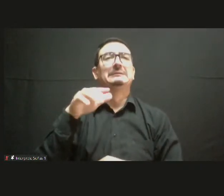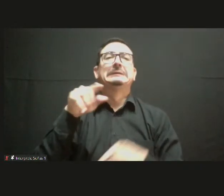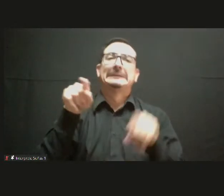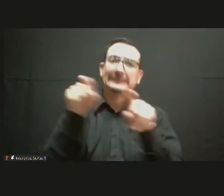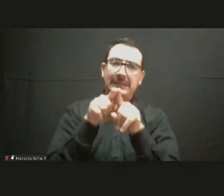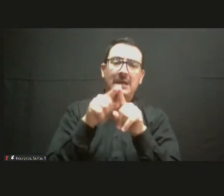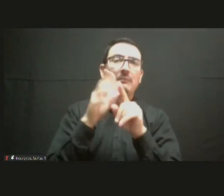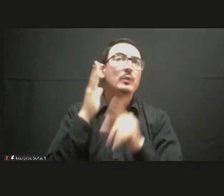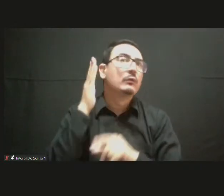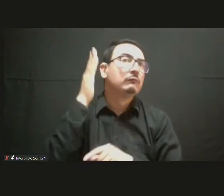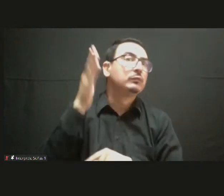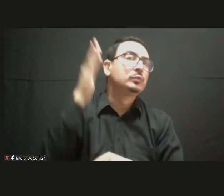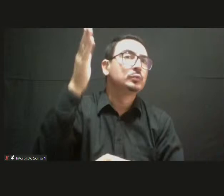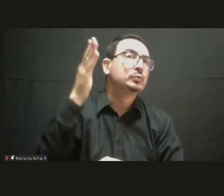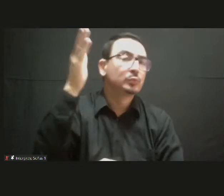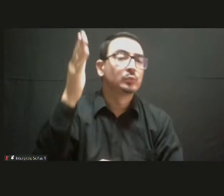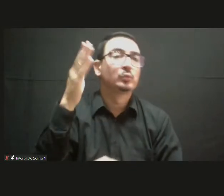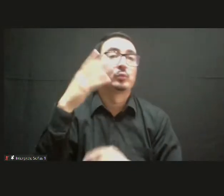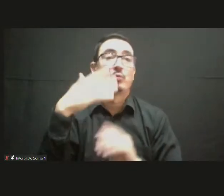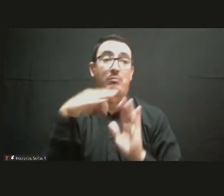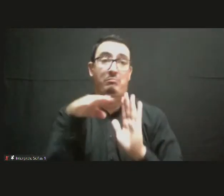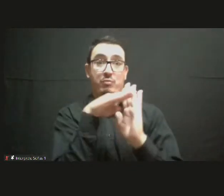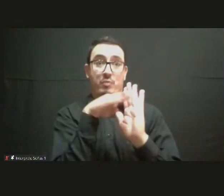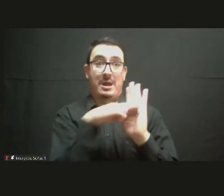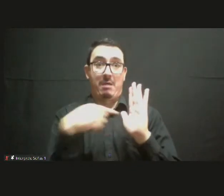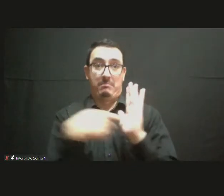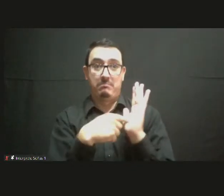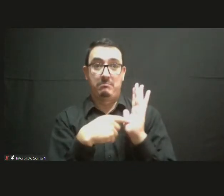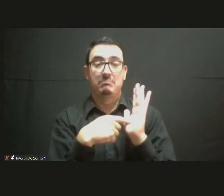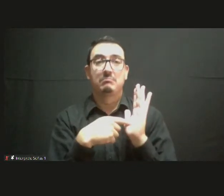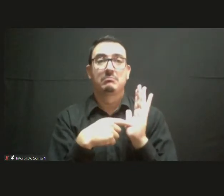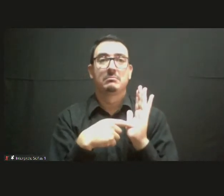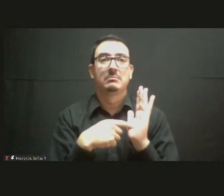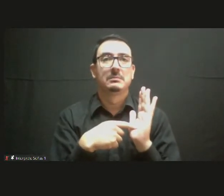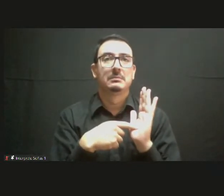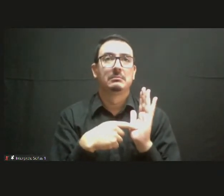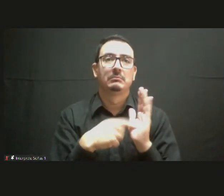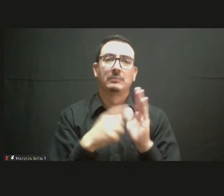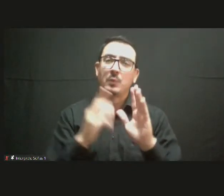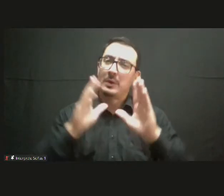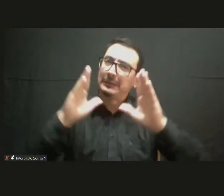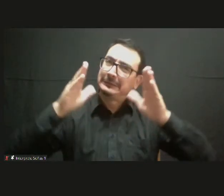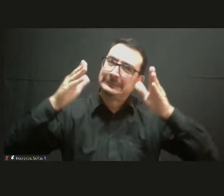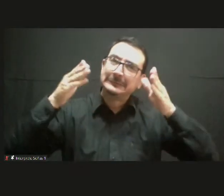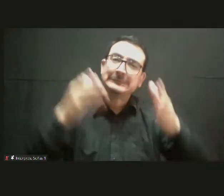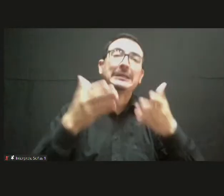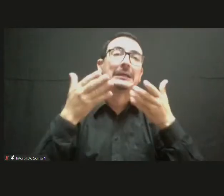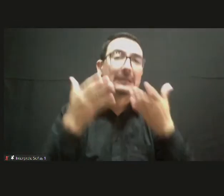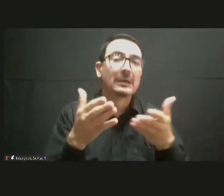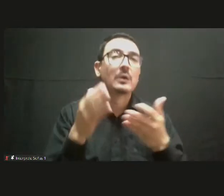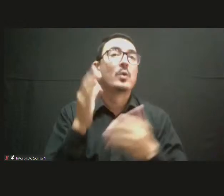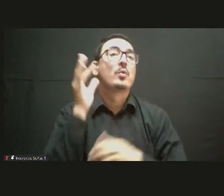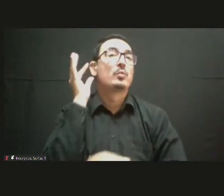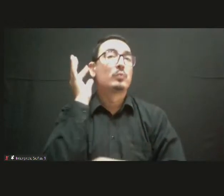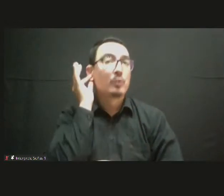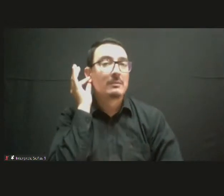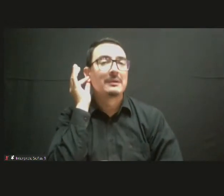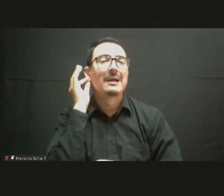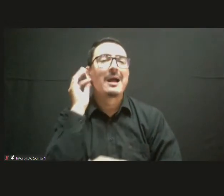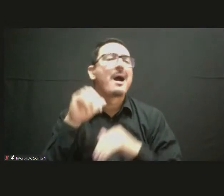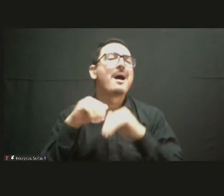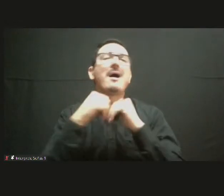the COVID-19 Recovery. We are implementing the recommendation of a global report during